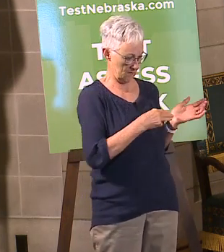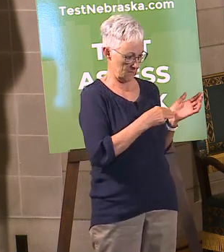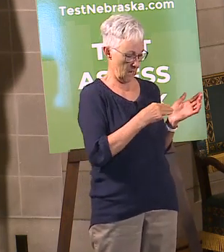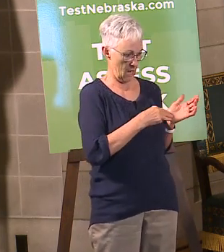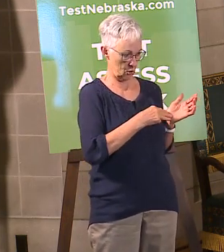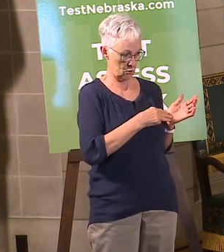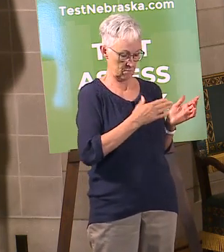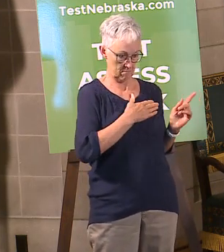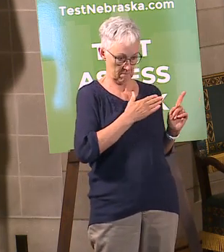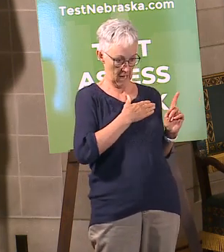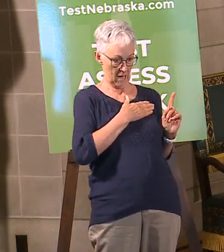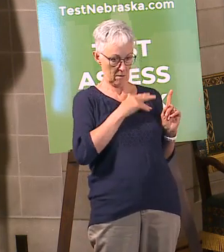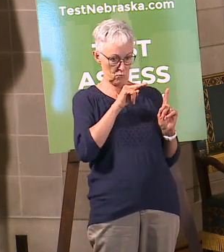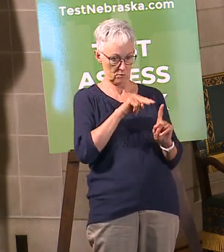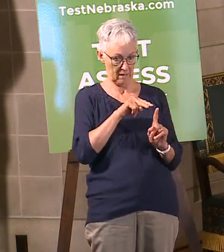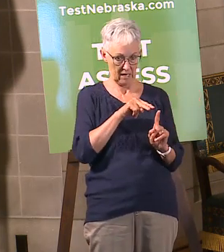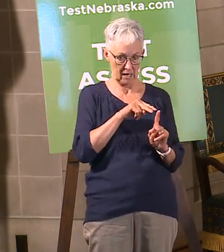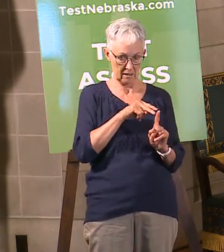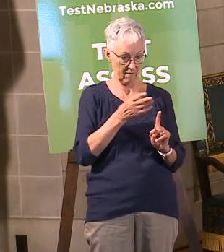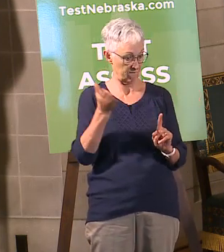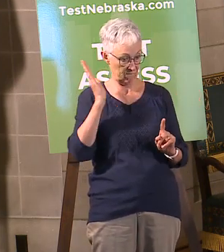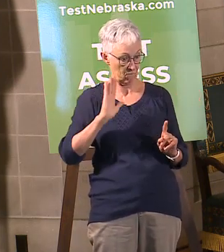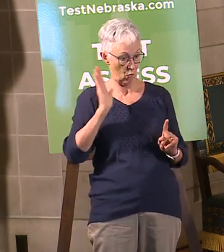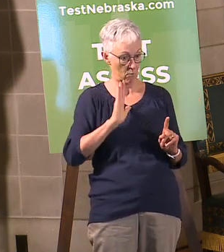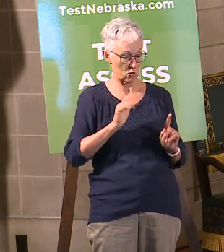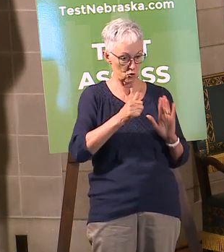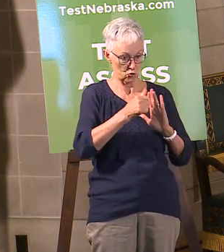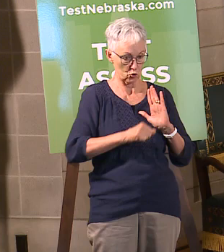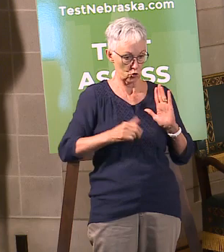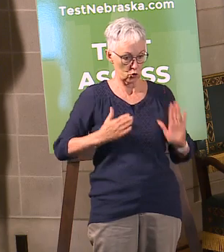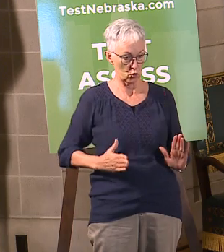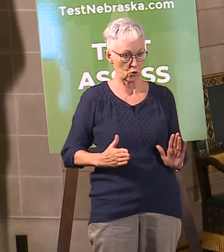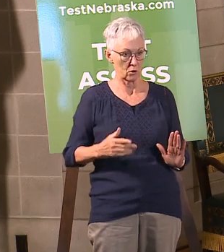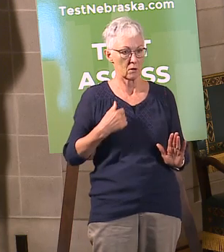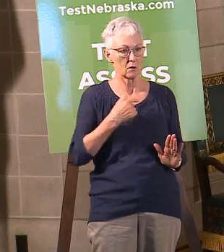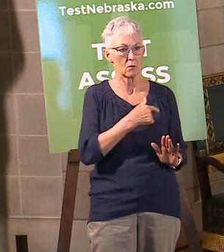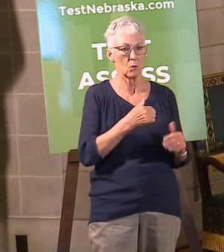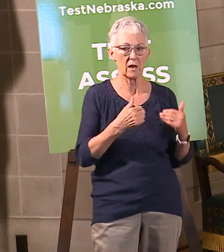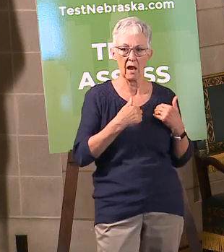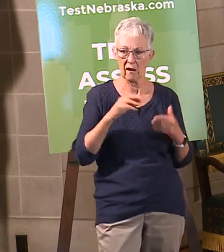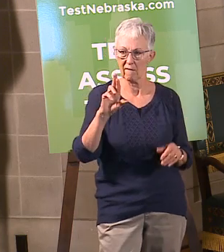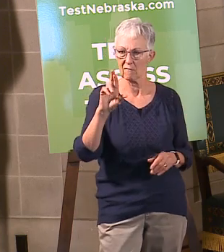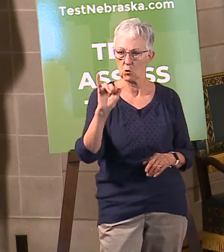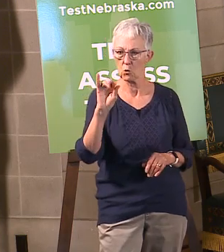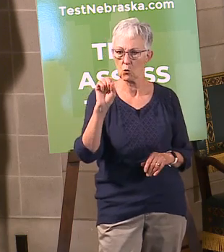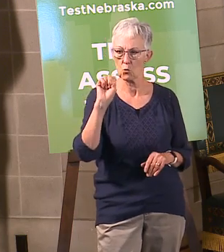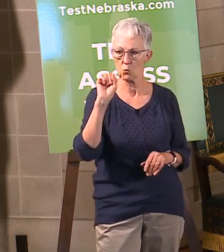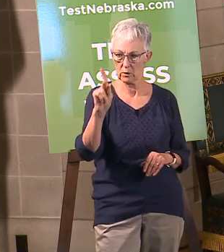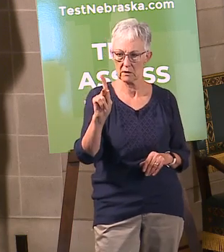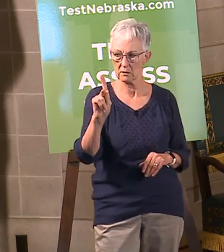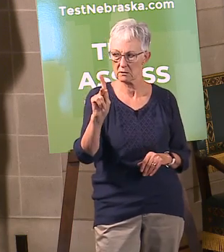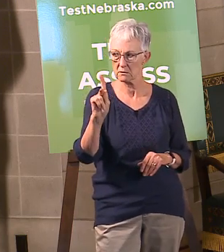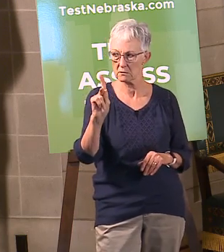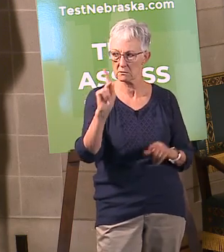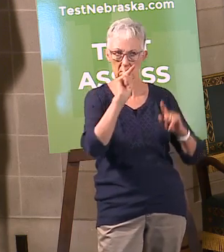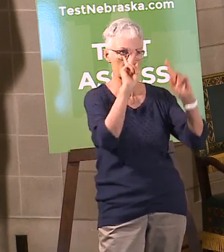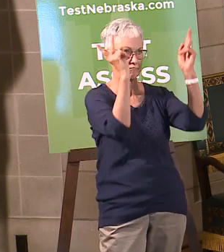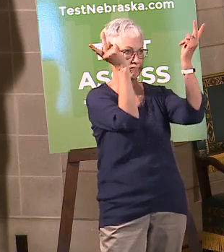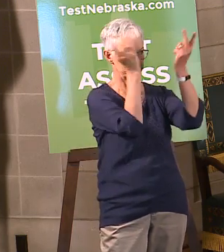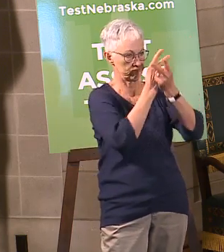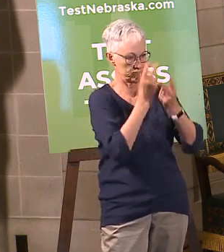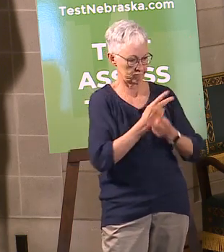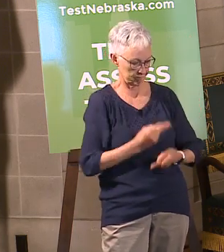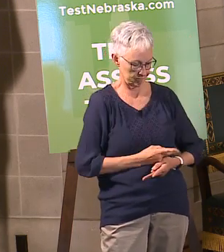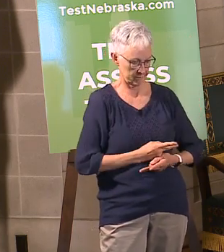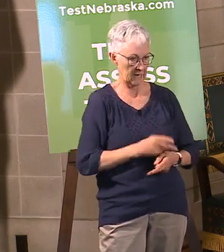and from an ex-surgeon standpoint, I know we have such things as what we call risk calculators. And you can calculate a